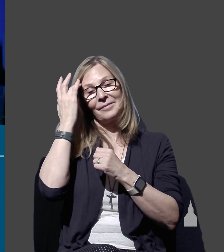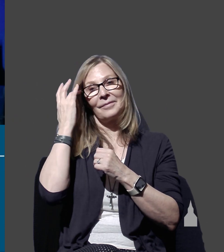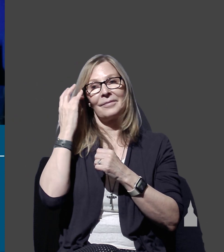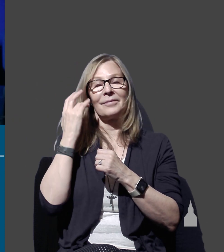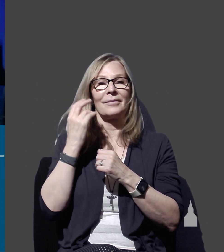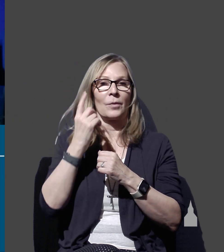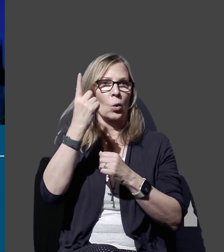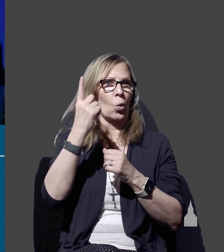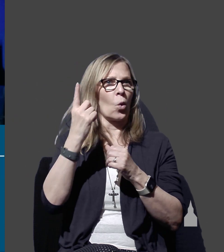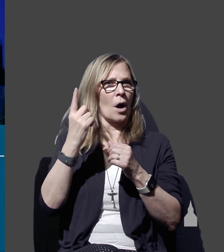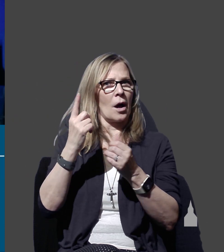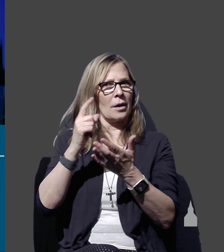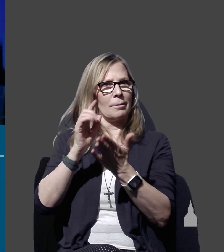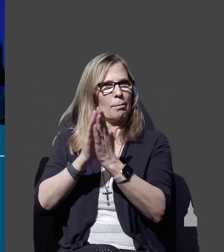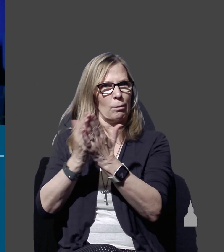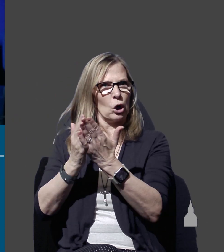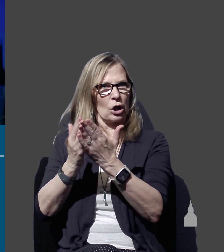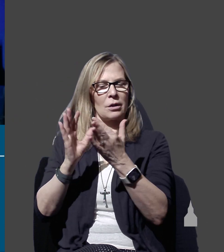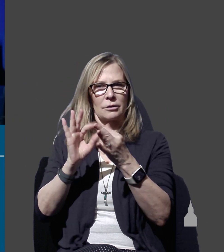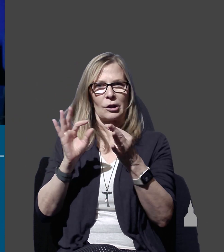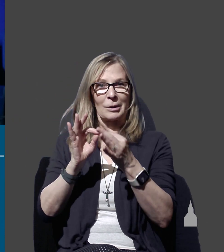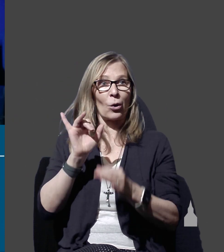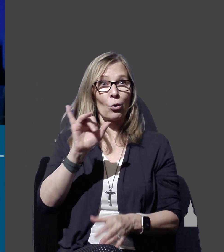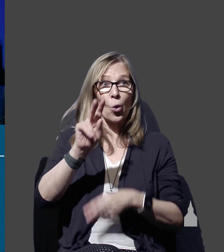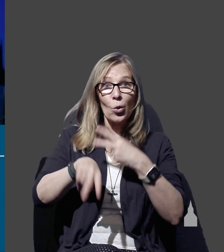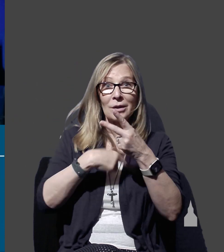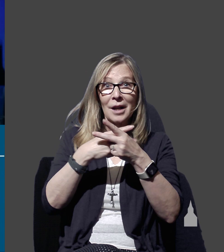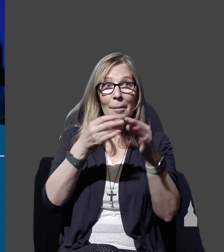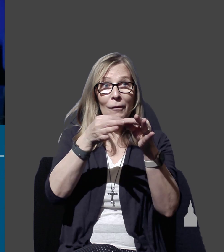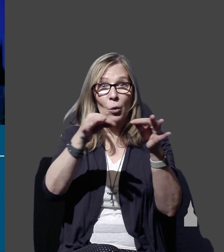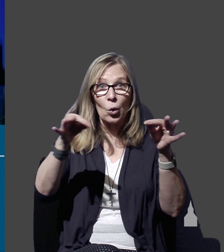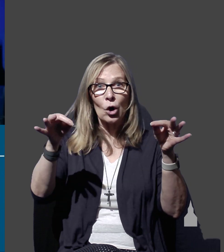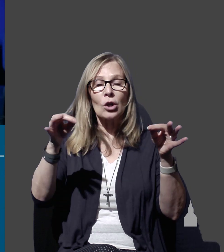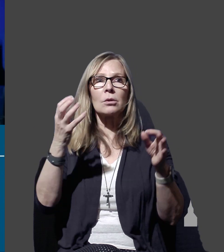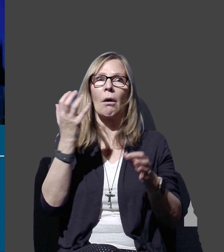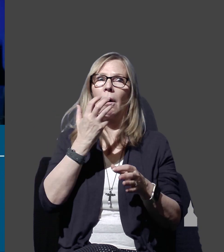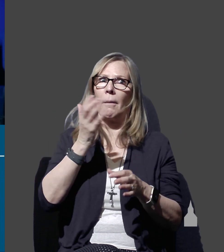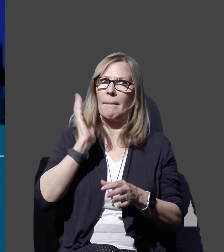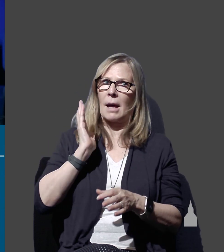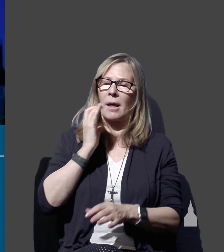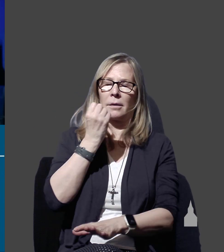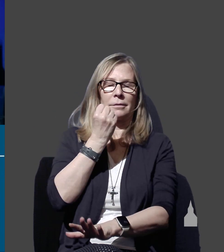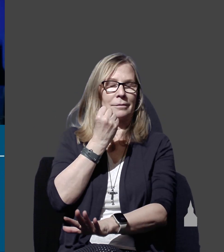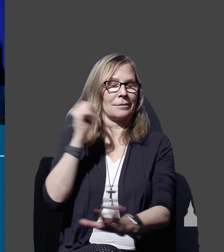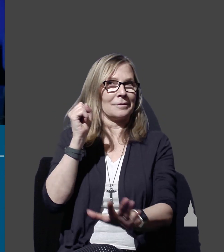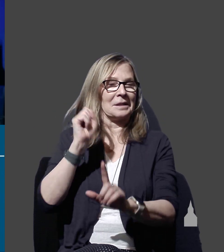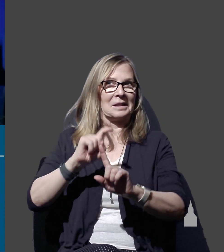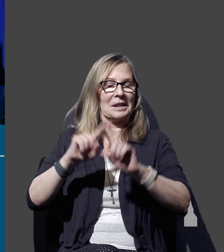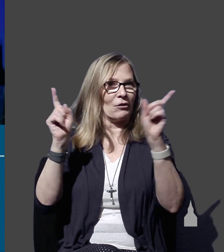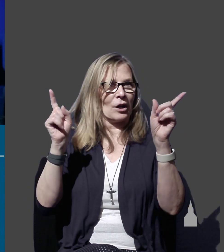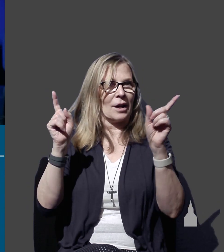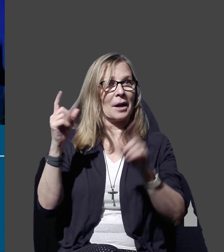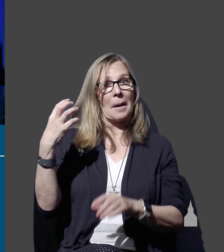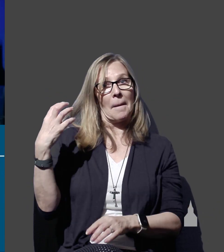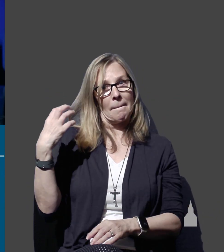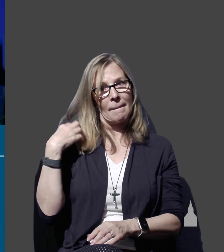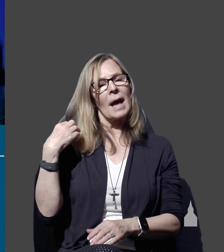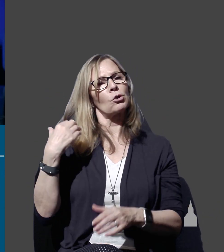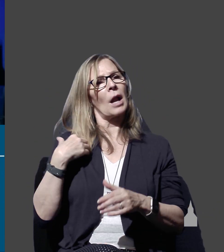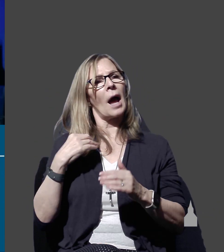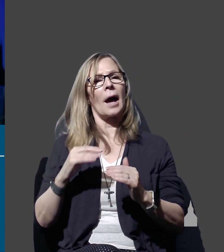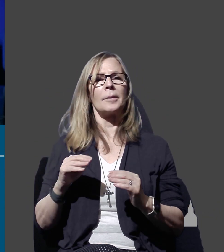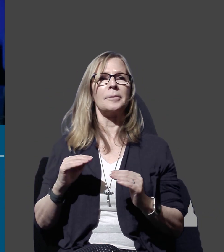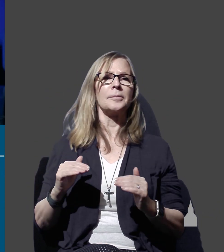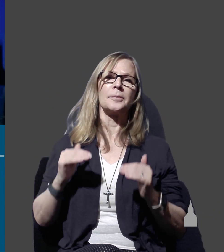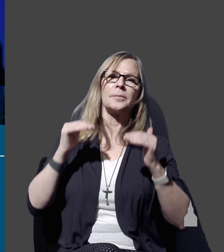More than one commentator pointed out that these types of words in the New Testament era were revolutionary. Masters had a certain place in the